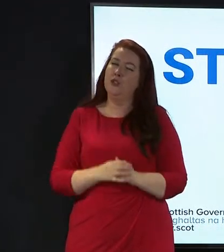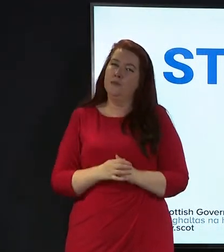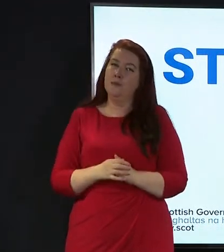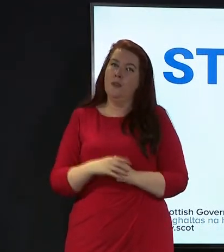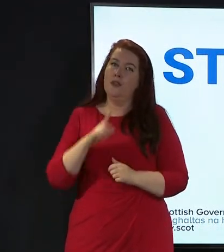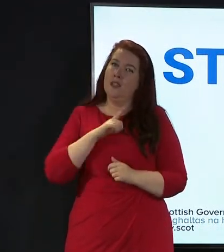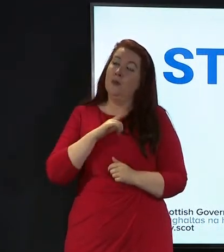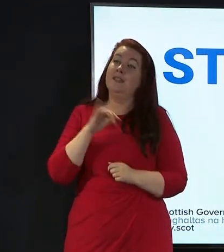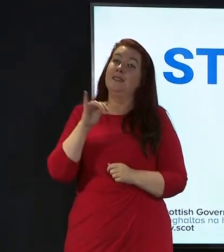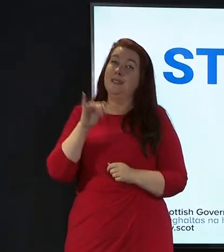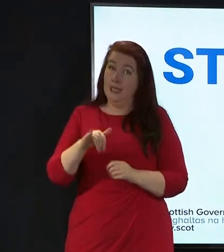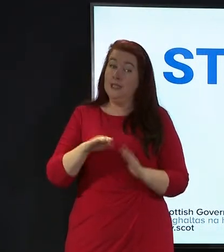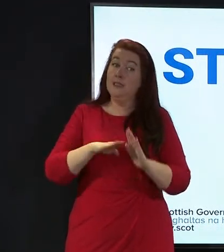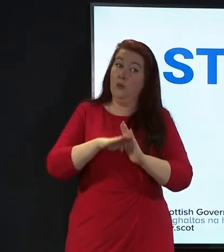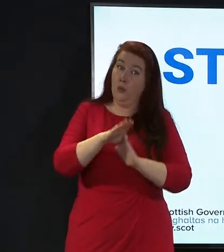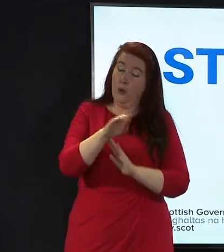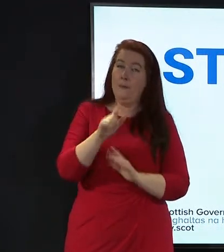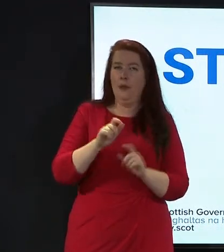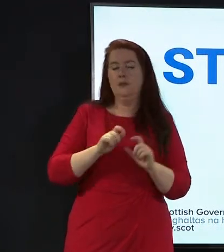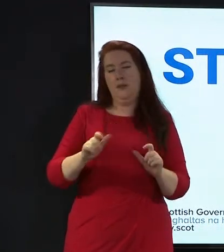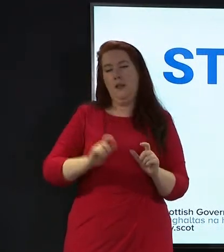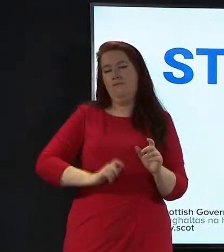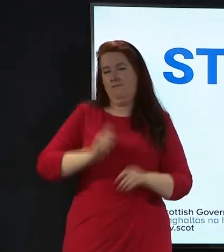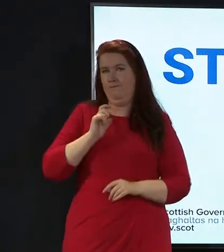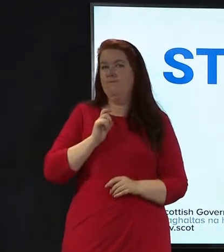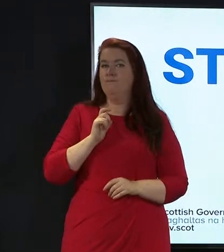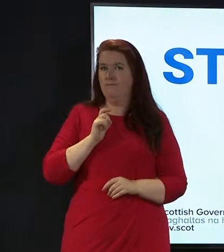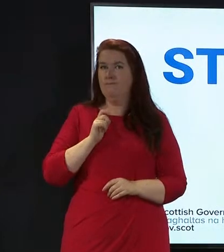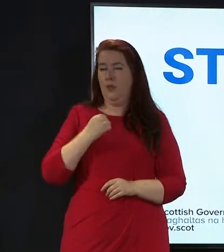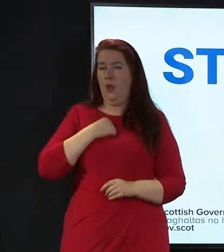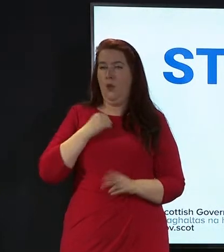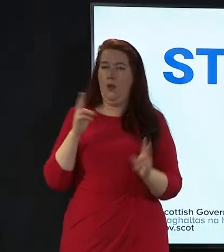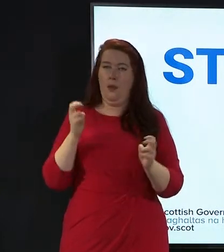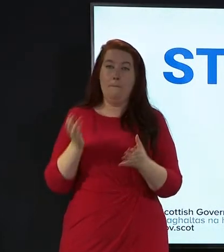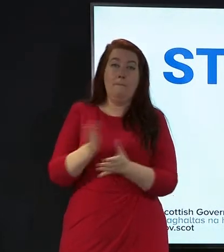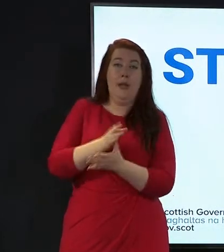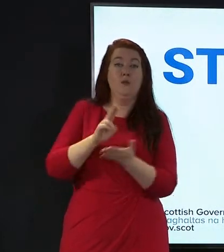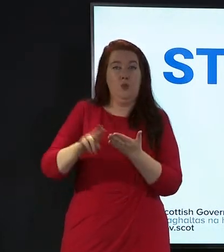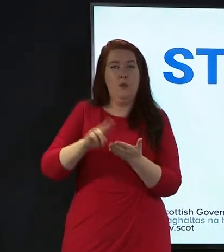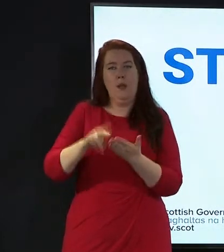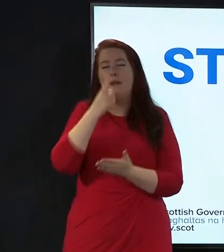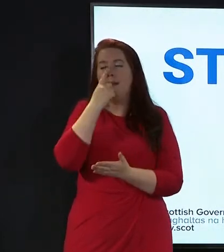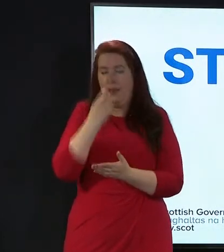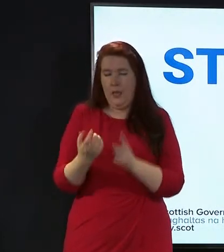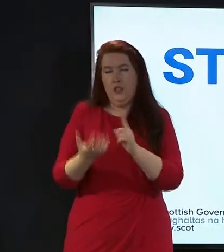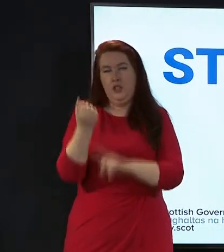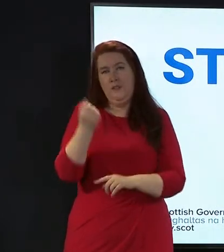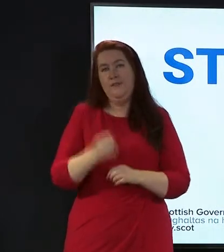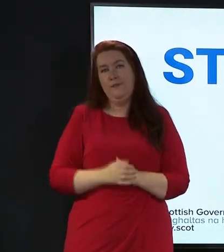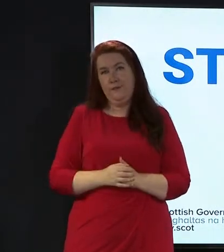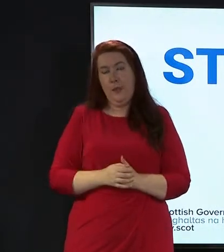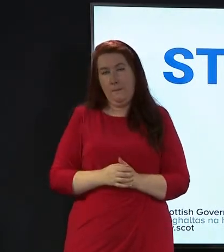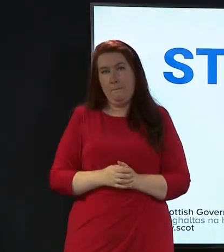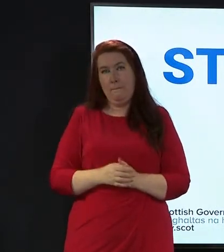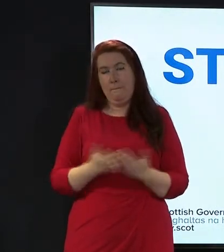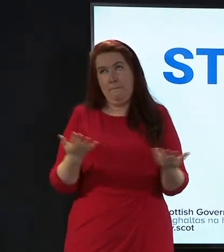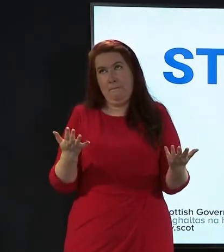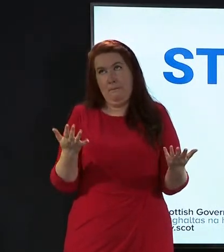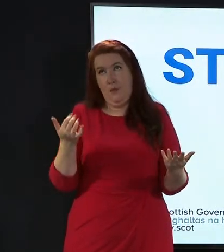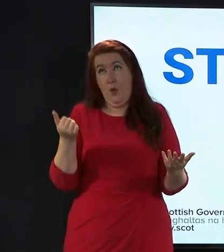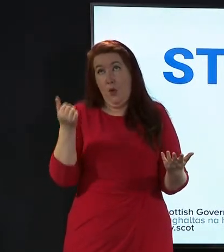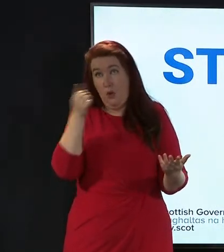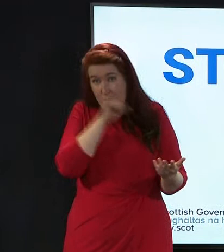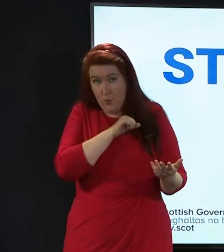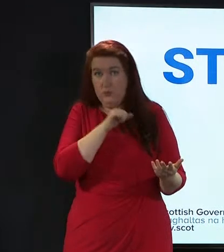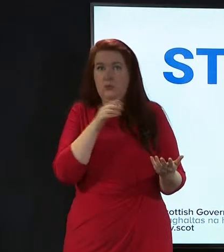still confident that those milestones and the return to normality can be achieved. But obviously,